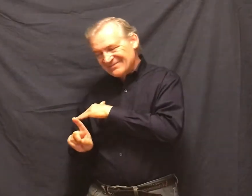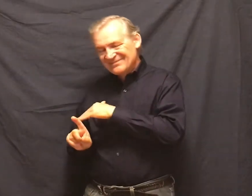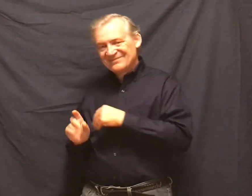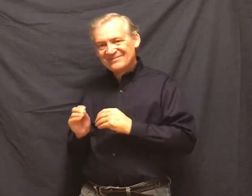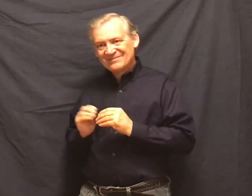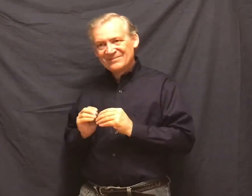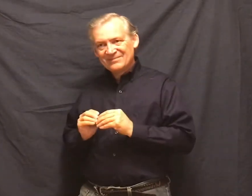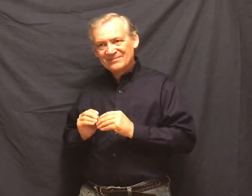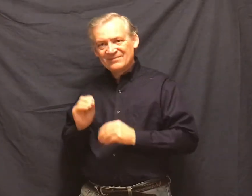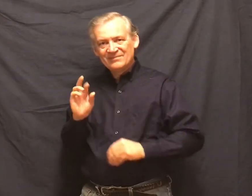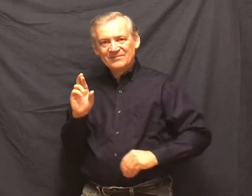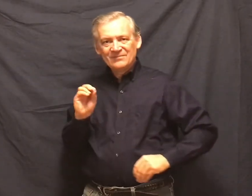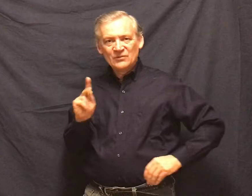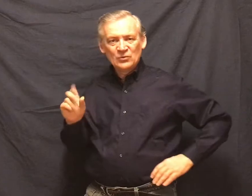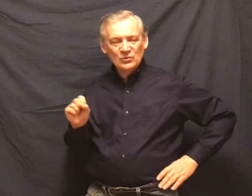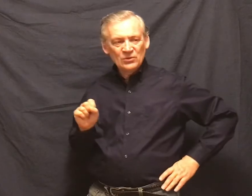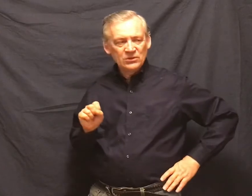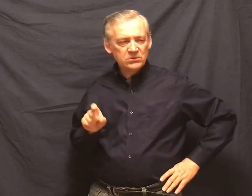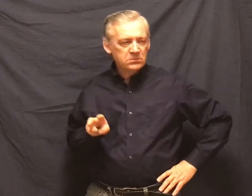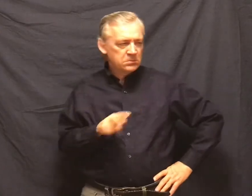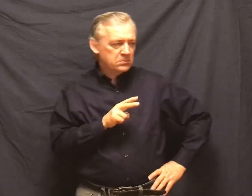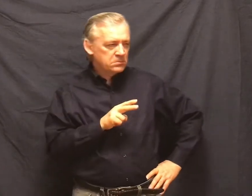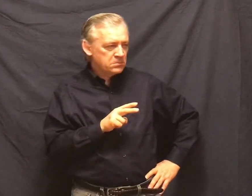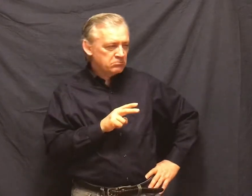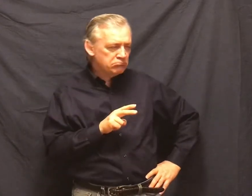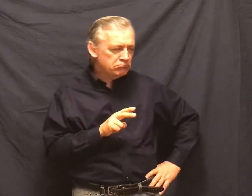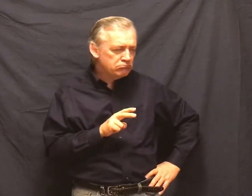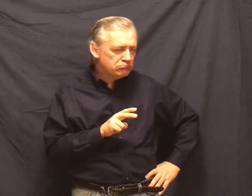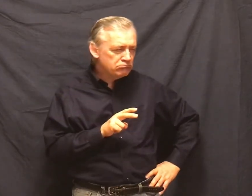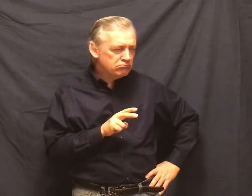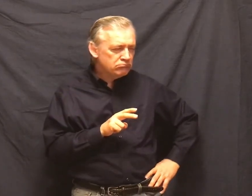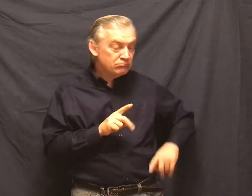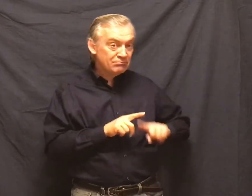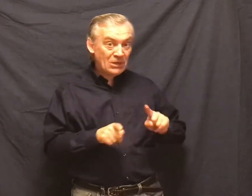Crook scowled, but Lenny's disarming smile defeated him.